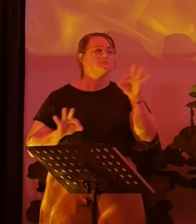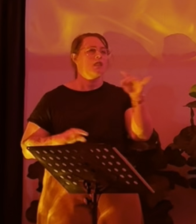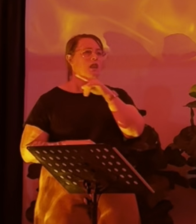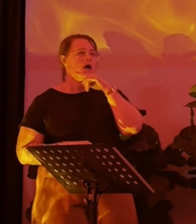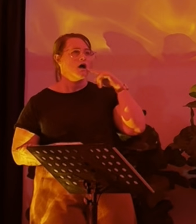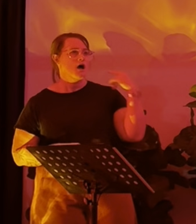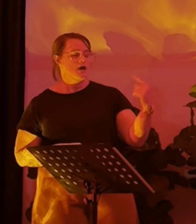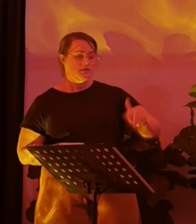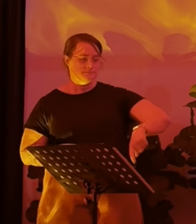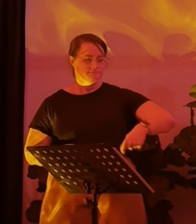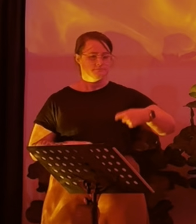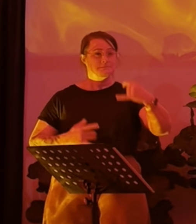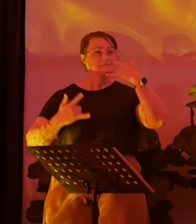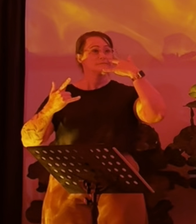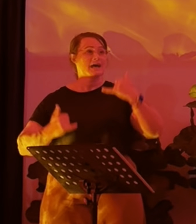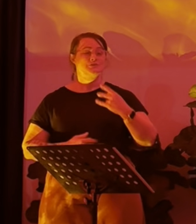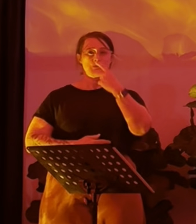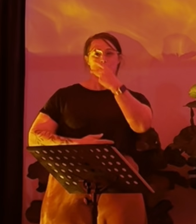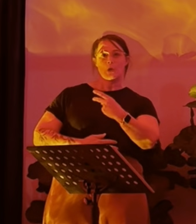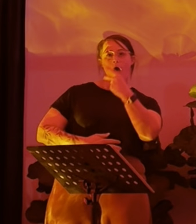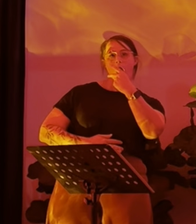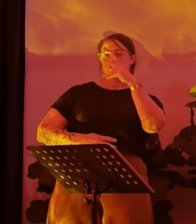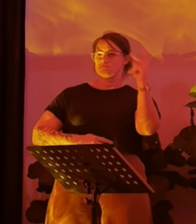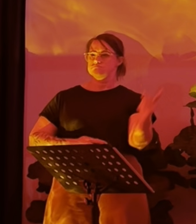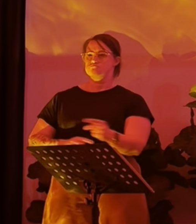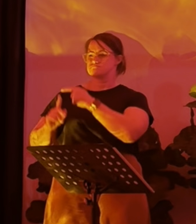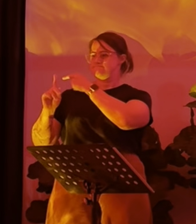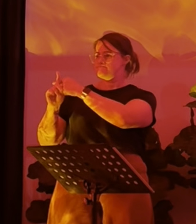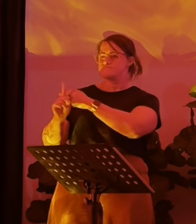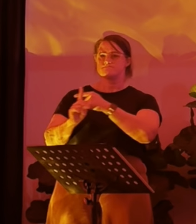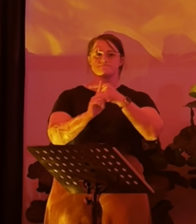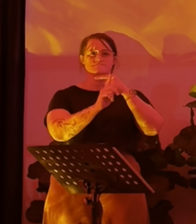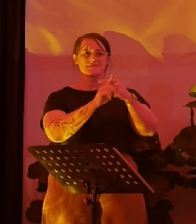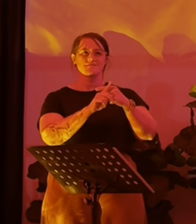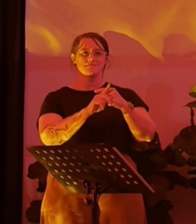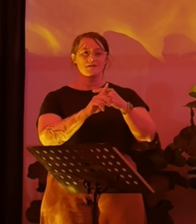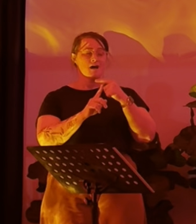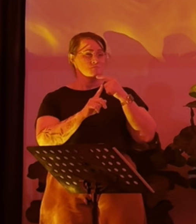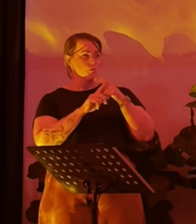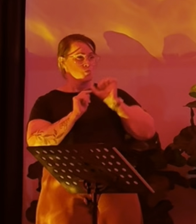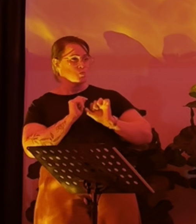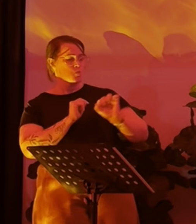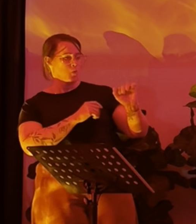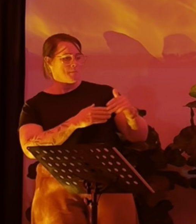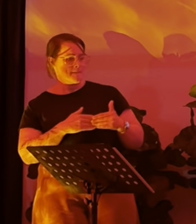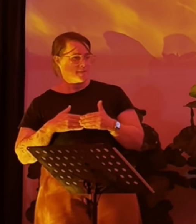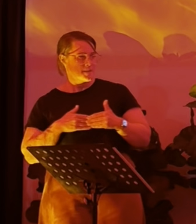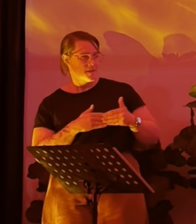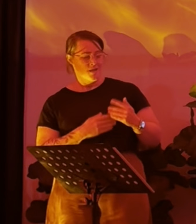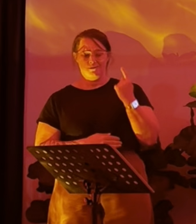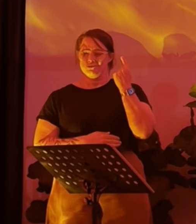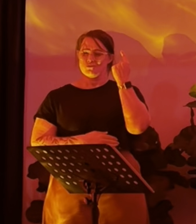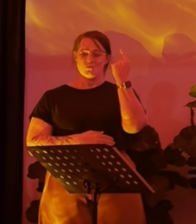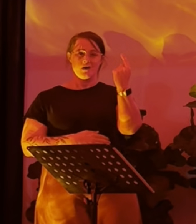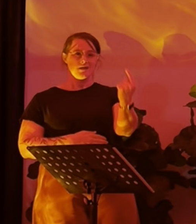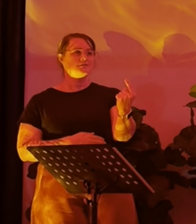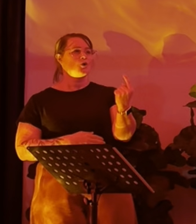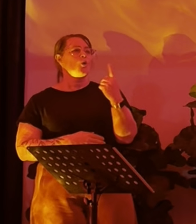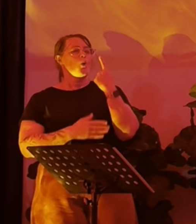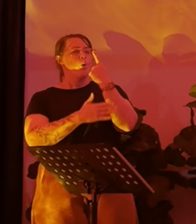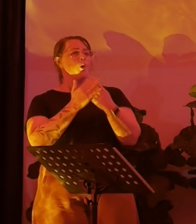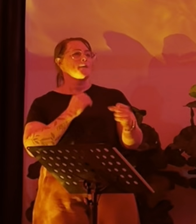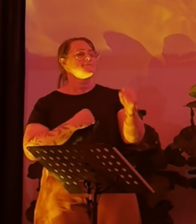I took a test, then another just to be sure they're both positive. And I'm positive that it's yours. You're my only one. And you're the only man